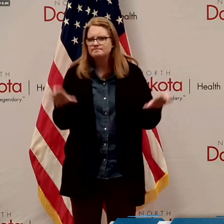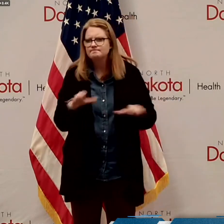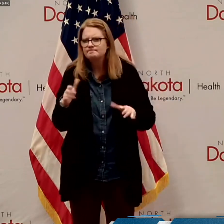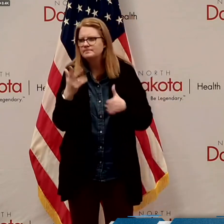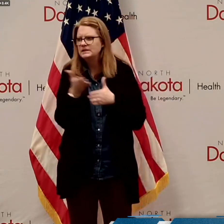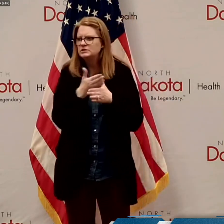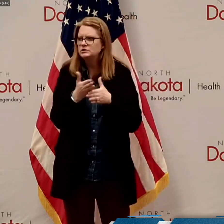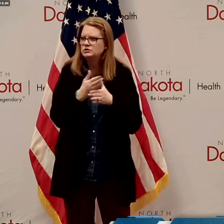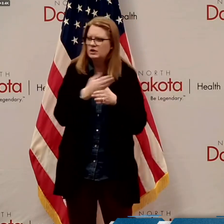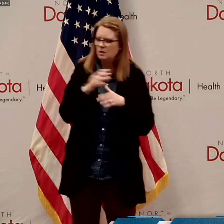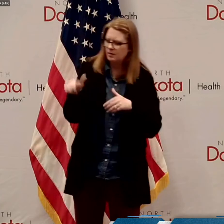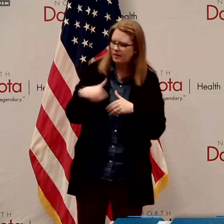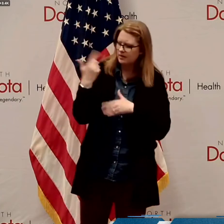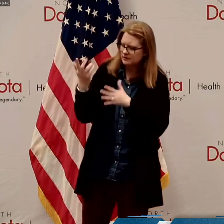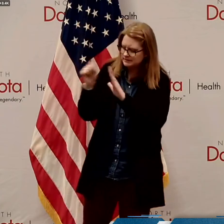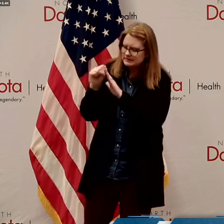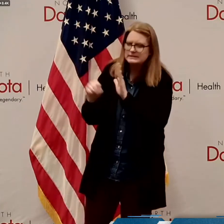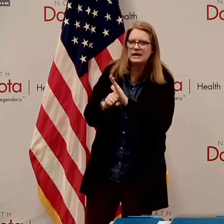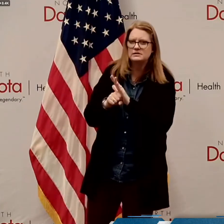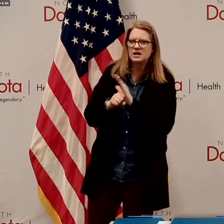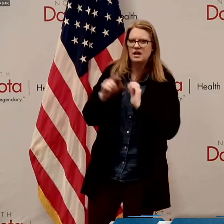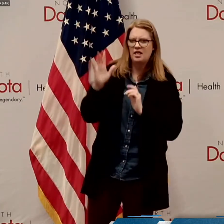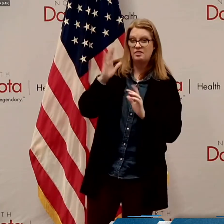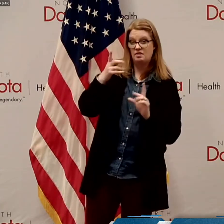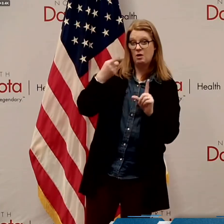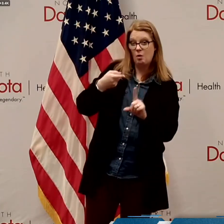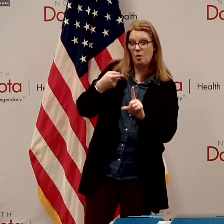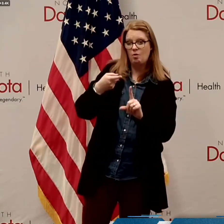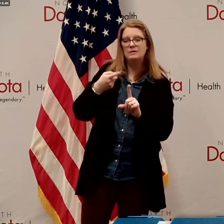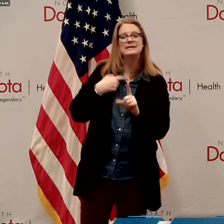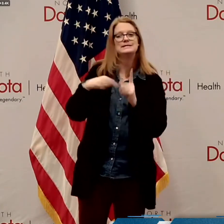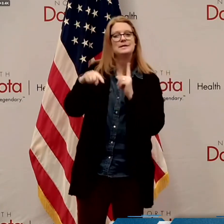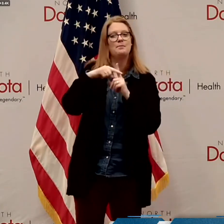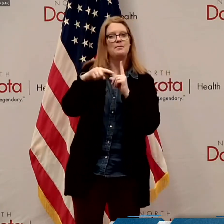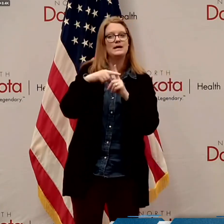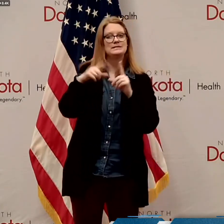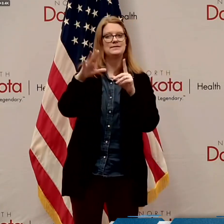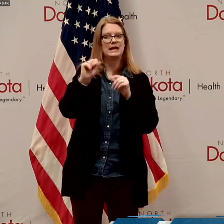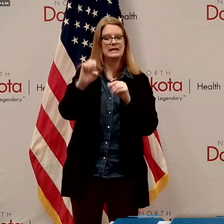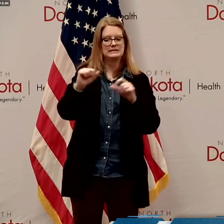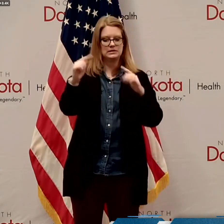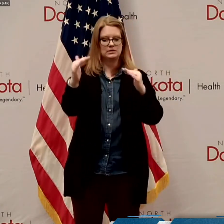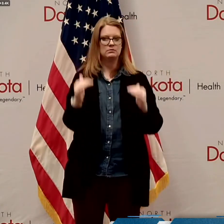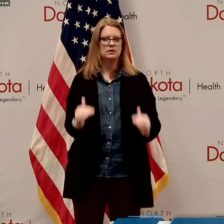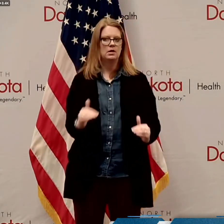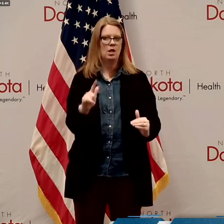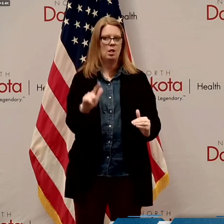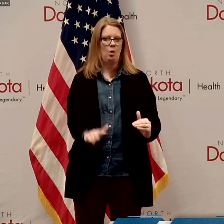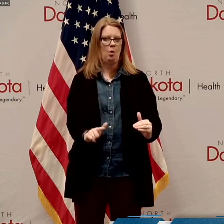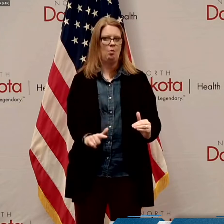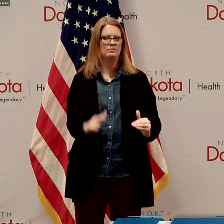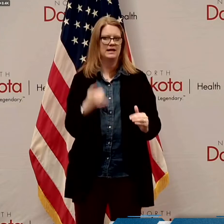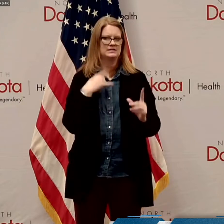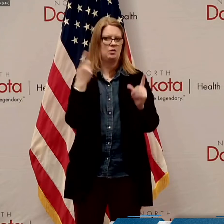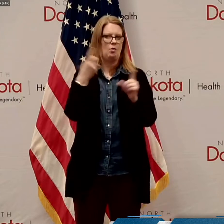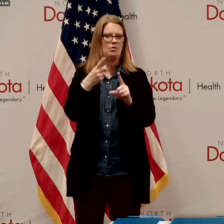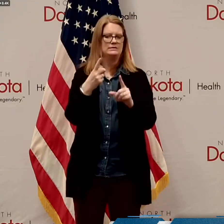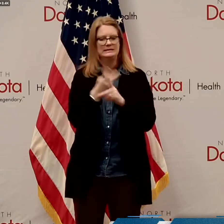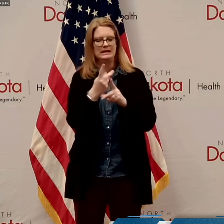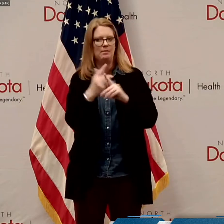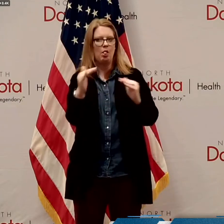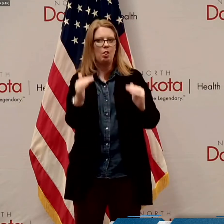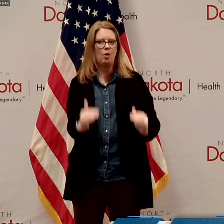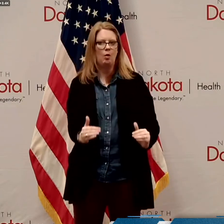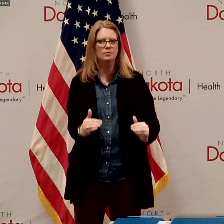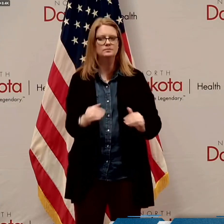other states. And their goal is to help continue to keep the positive cases of COVID-19 low in North Dakota. They'll be